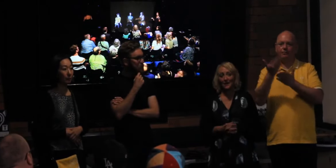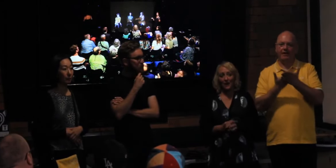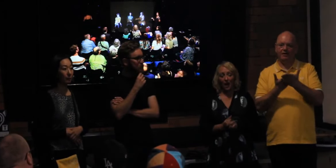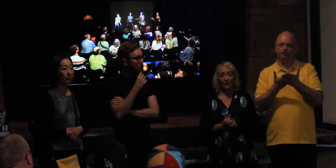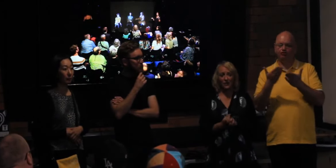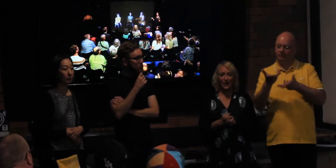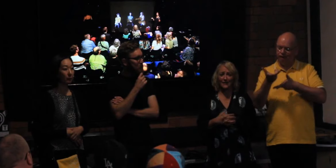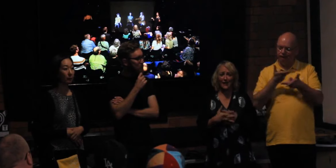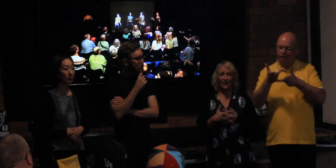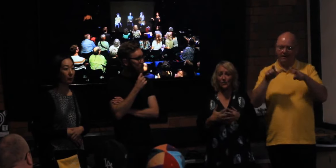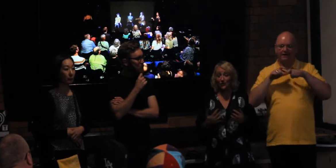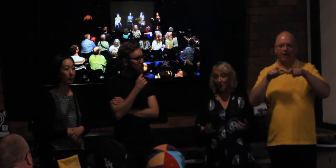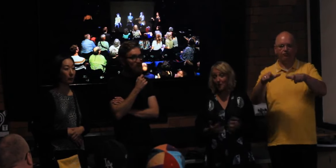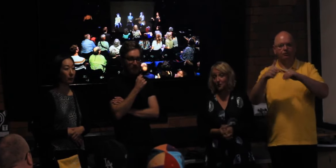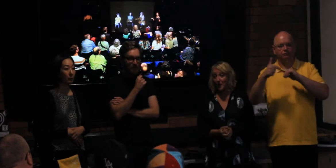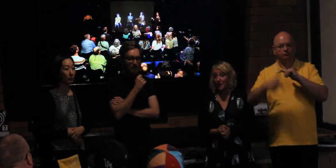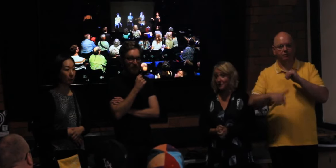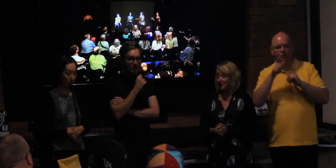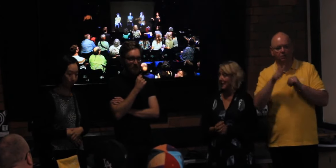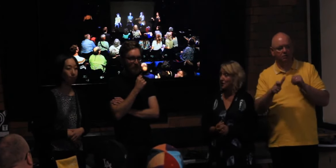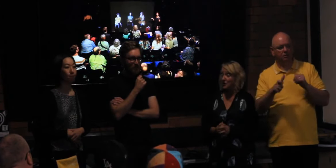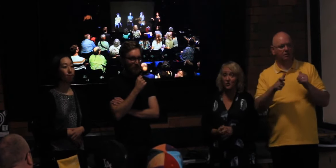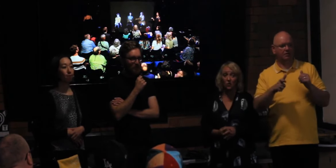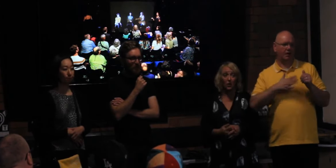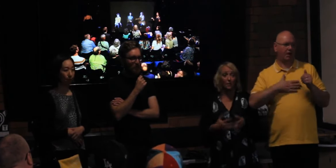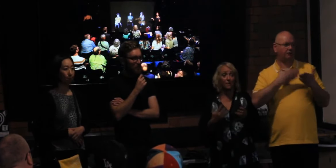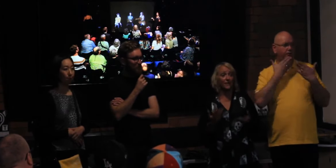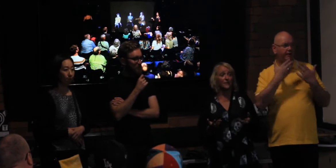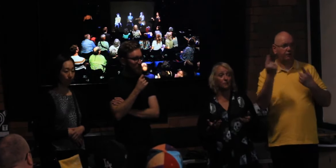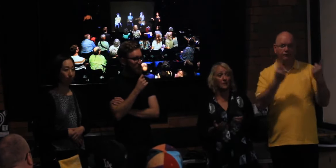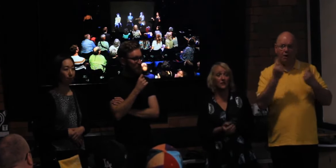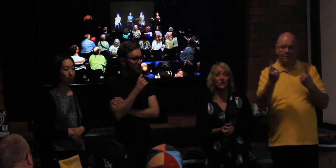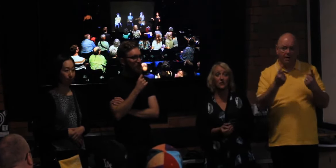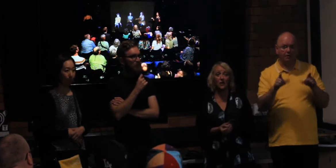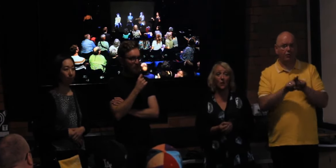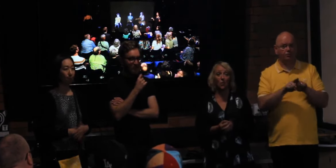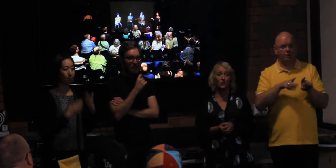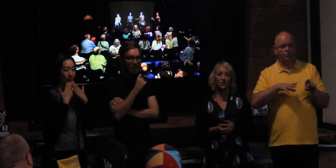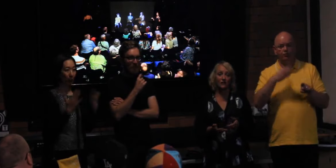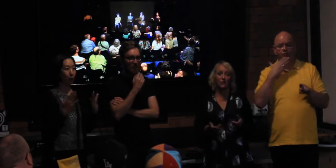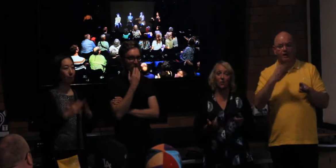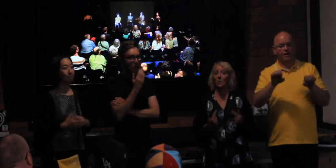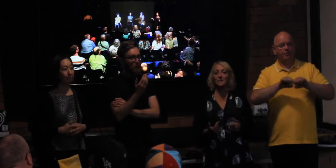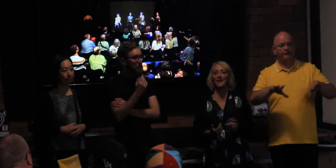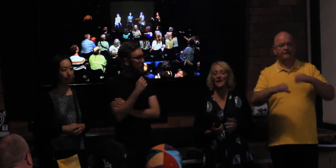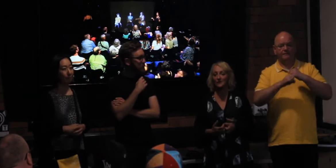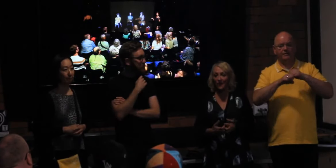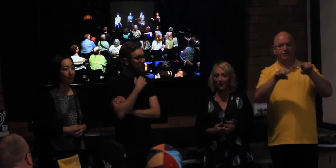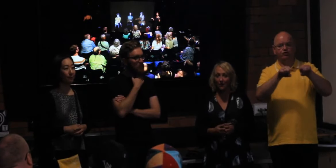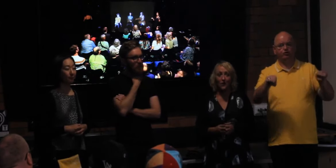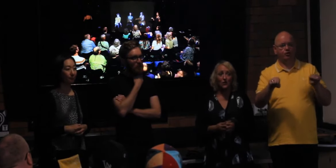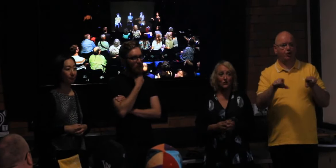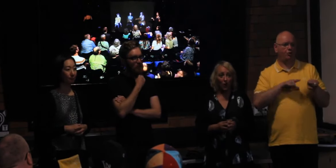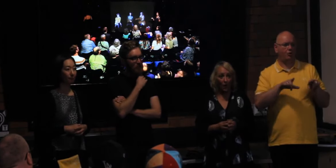there. Just like to thank you so much for coming to the lunchtime talk, and Pervasive Media Studio and Watershed for always making us